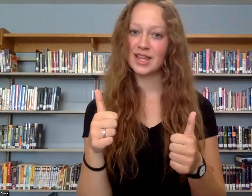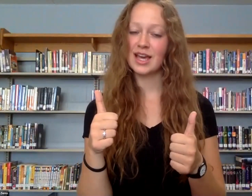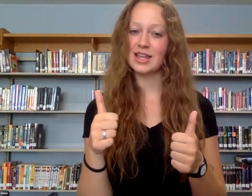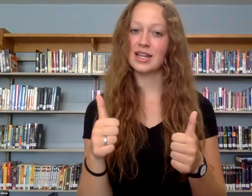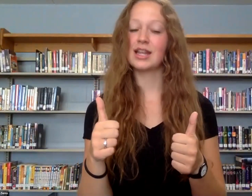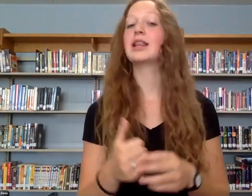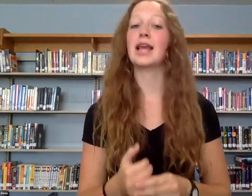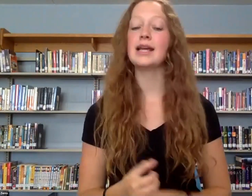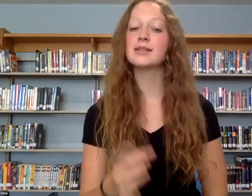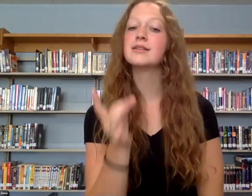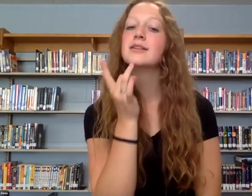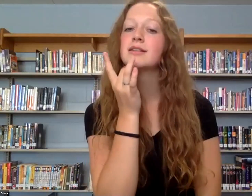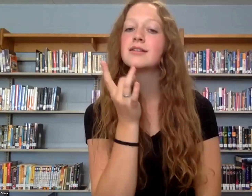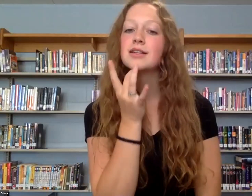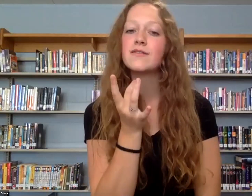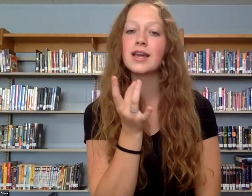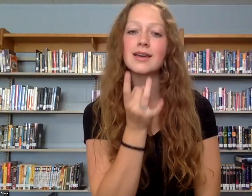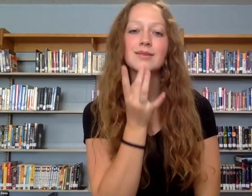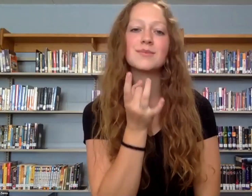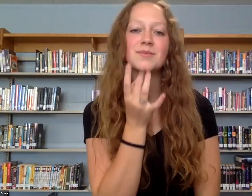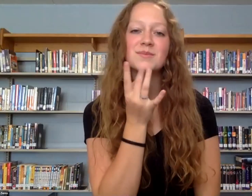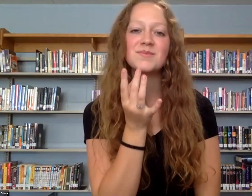And then light, flick,